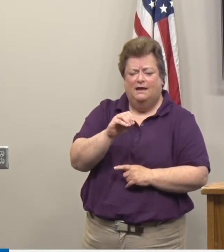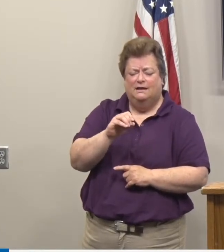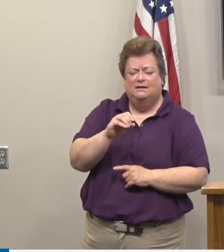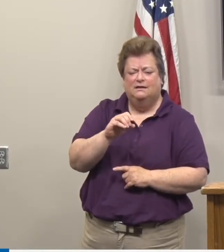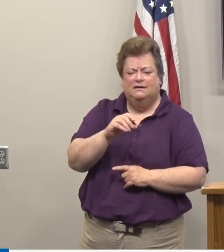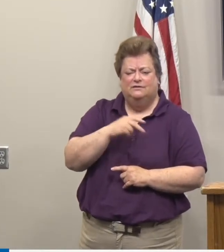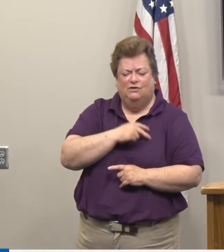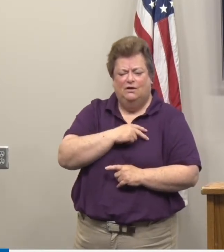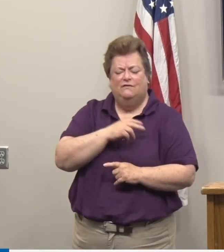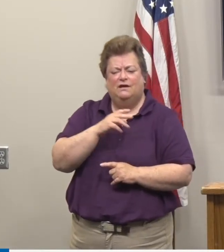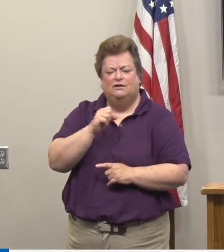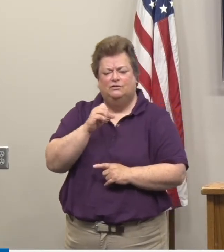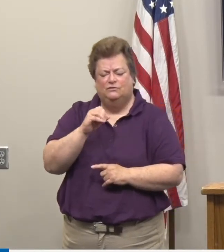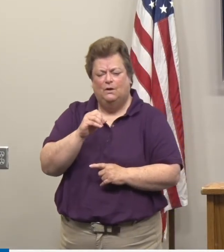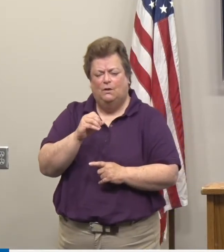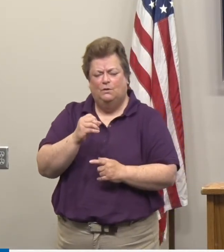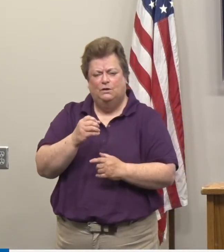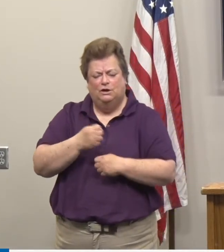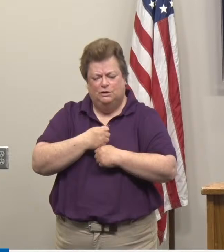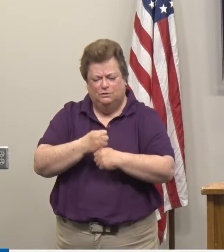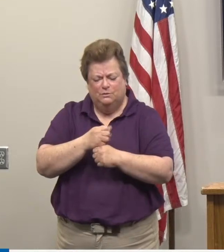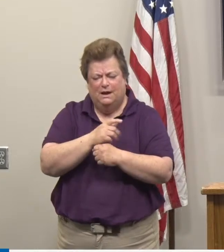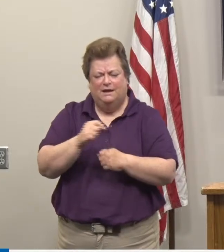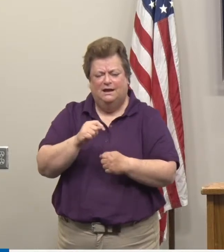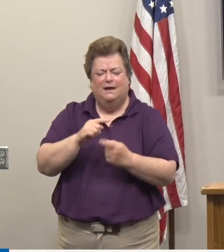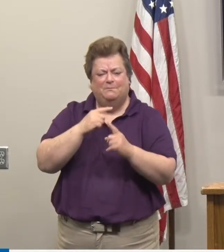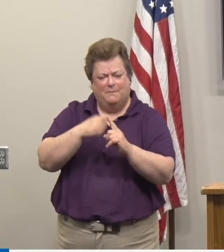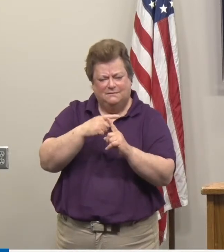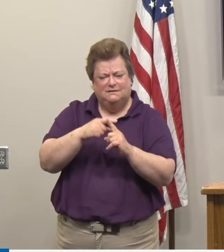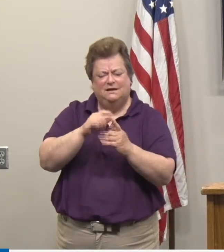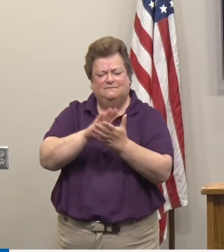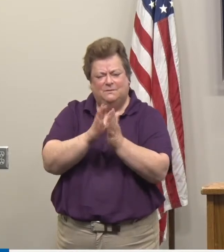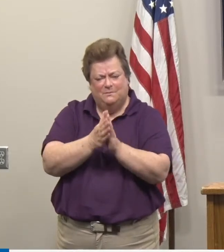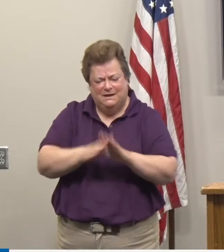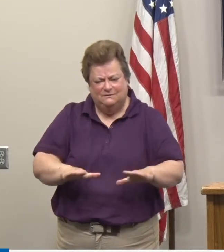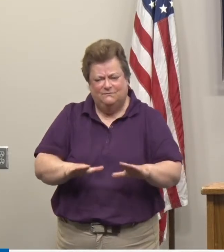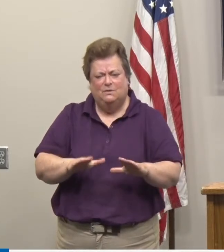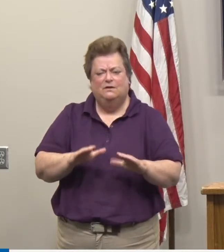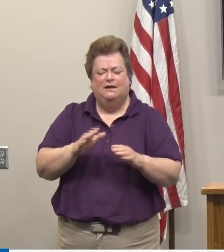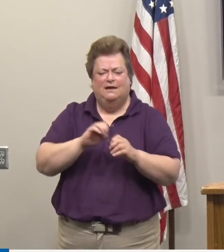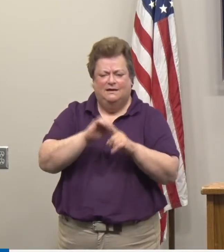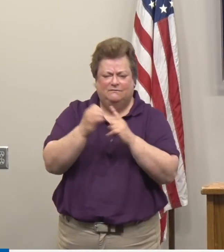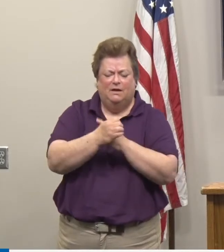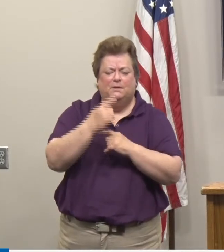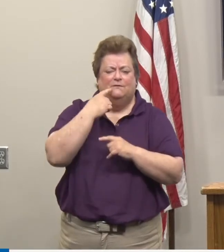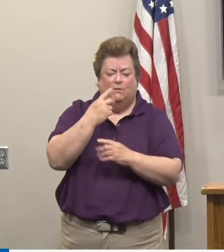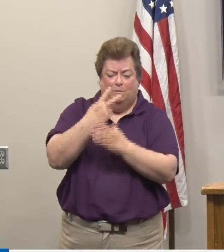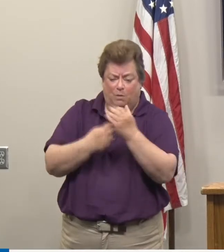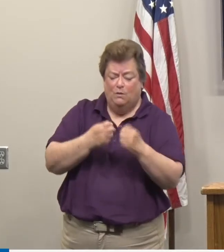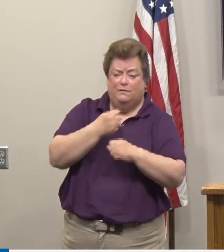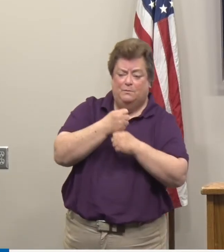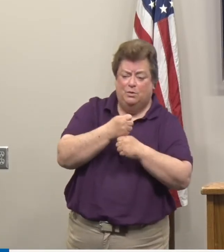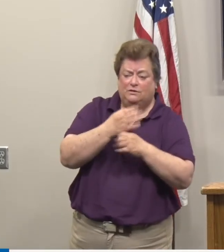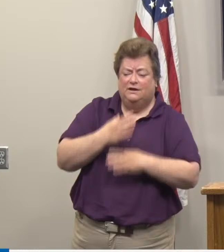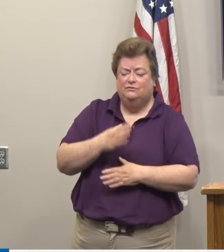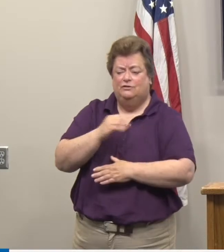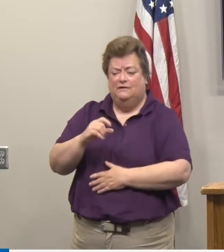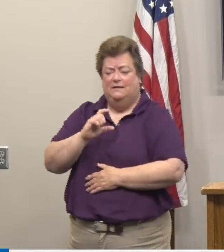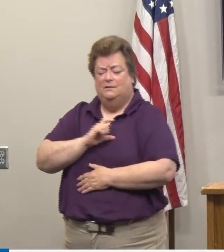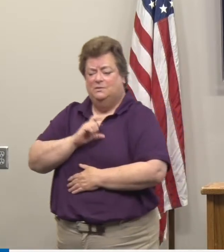create a more positive and peaceful environment for both protesters and law enforcement. It was moving to witness